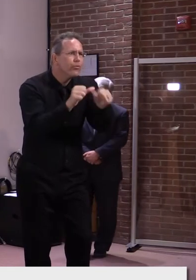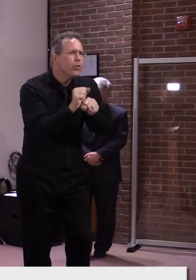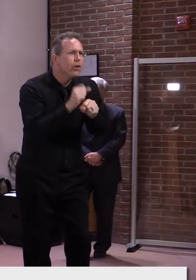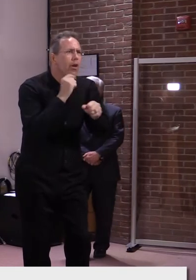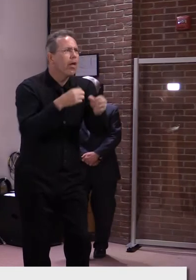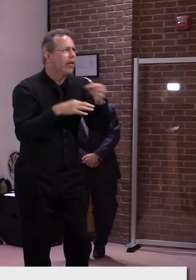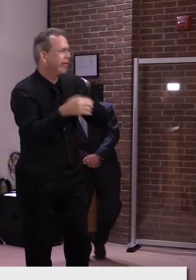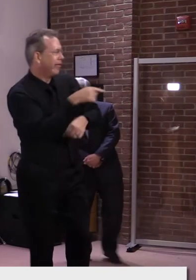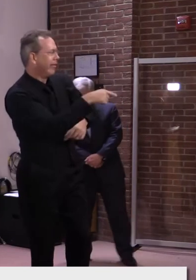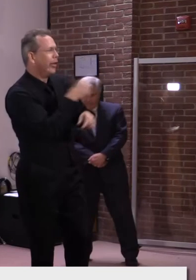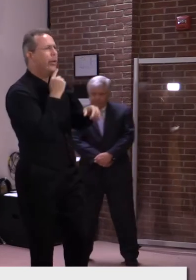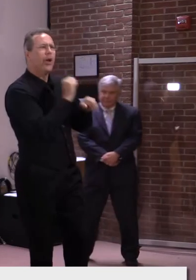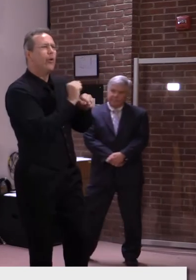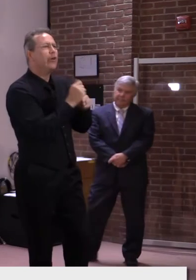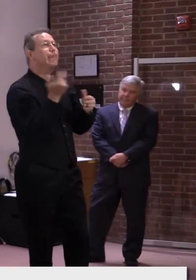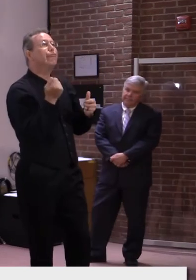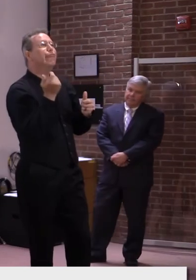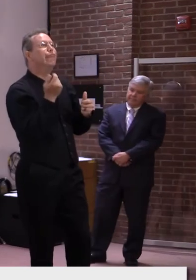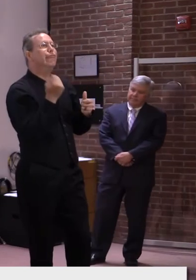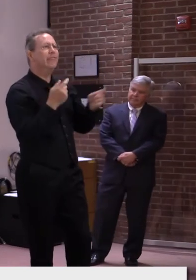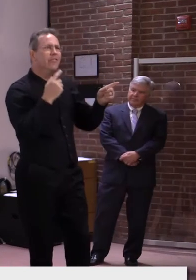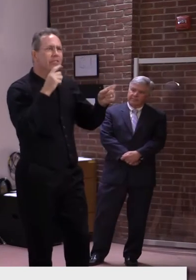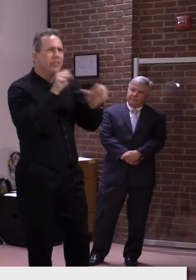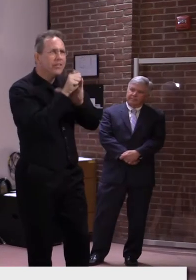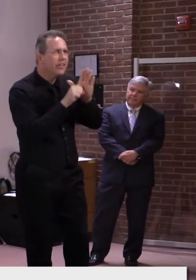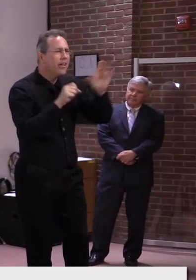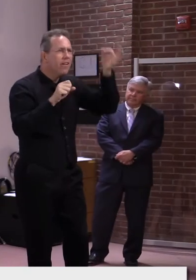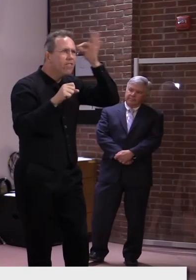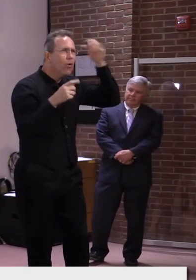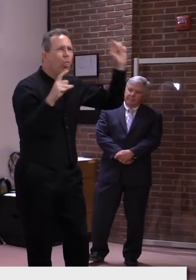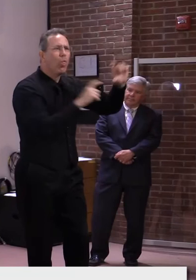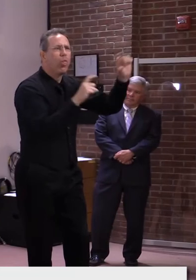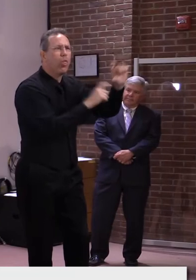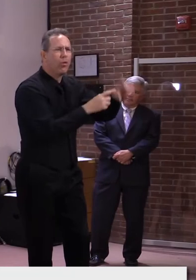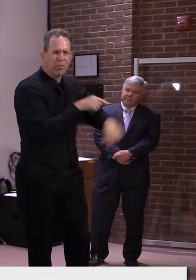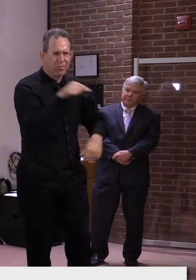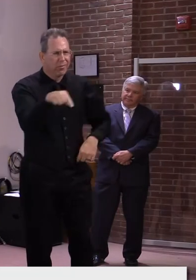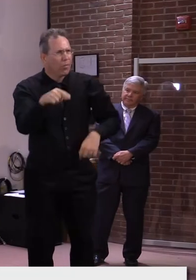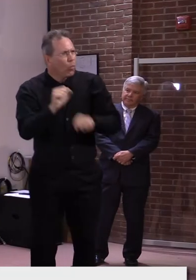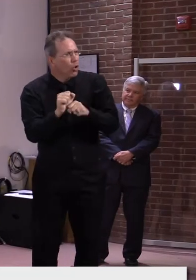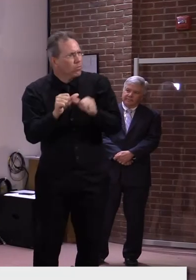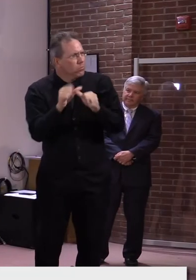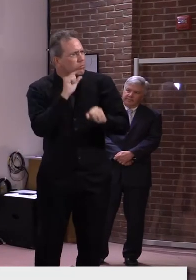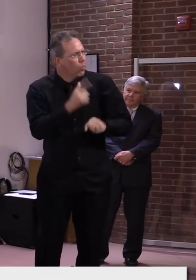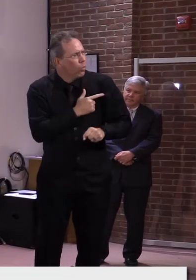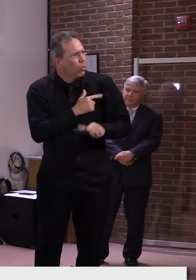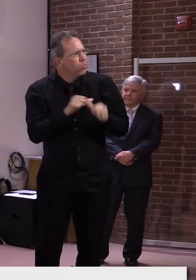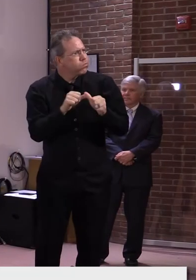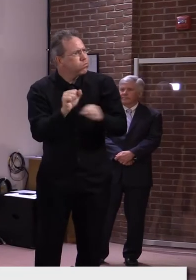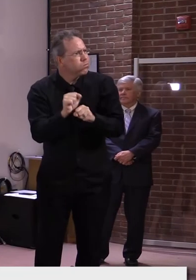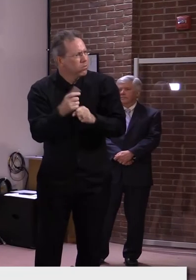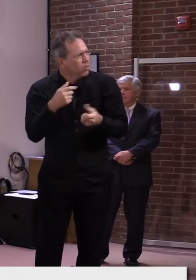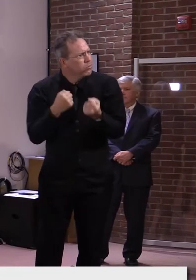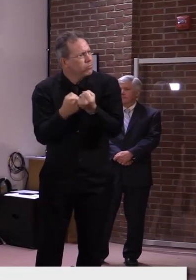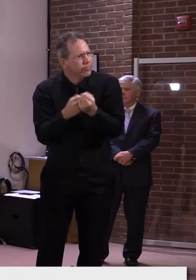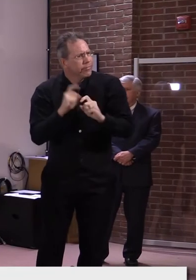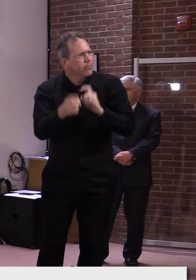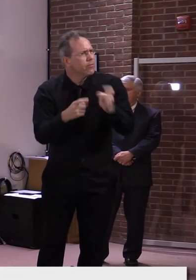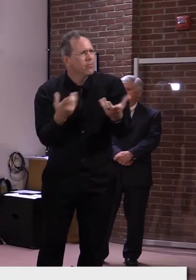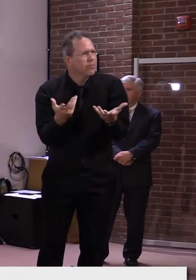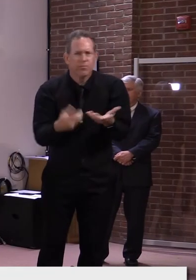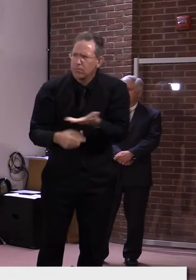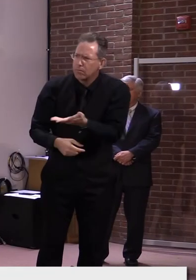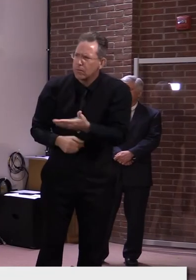job with somebody? Yeah, I know that I know that there are a number of employers that are using that tactic, but I